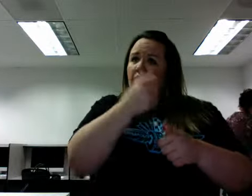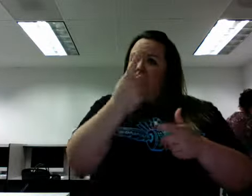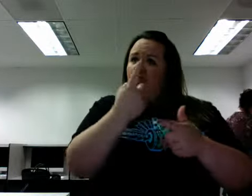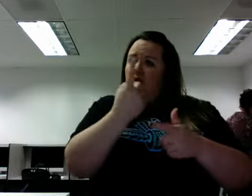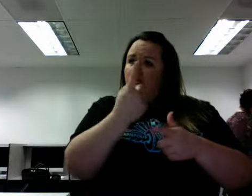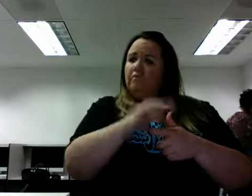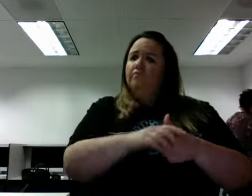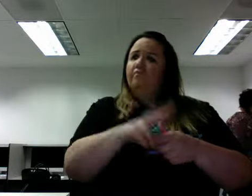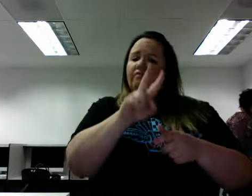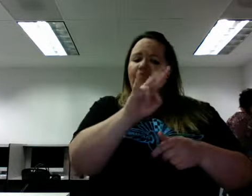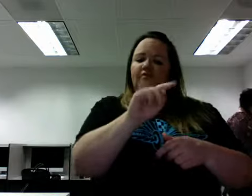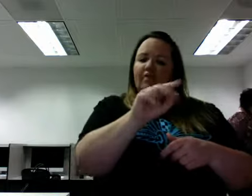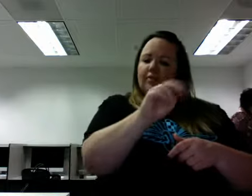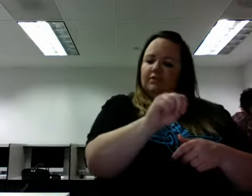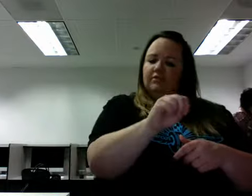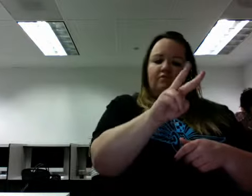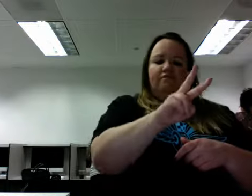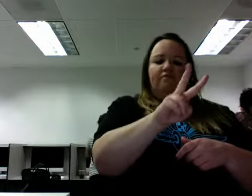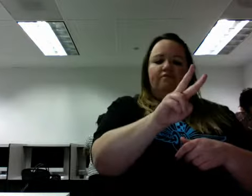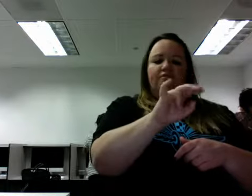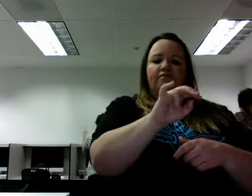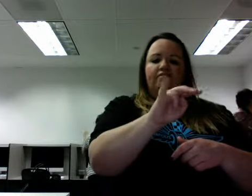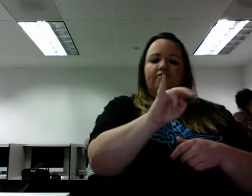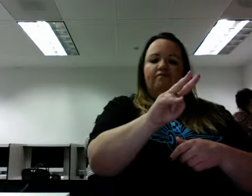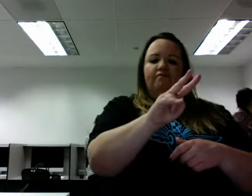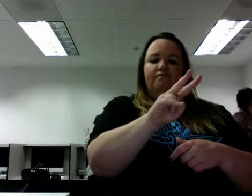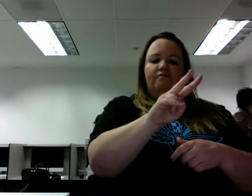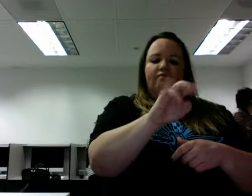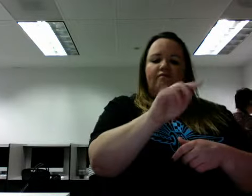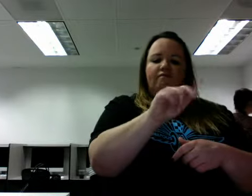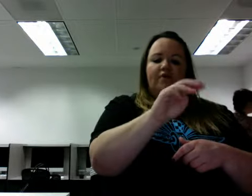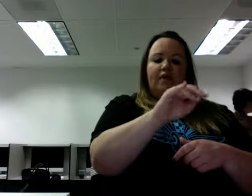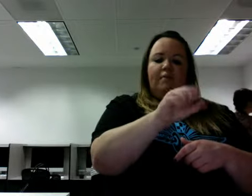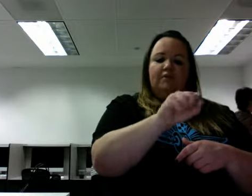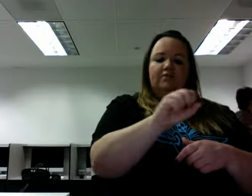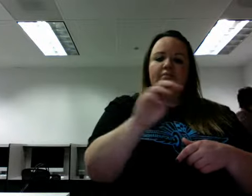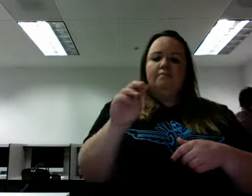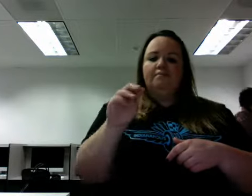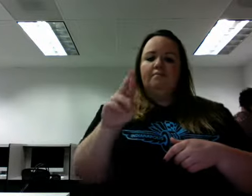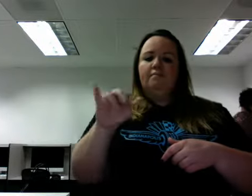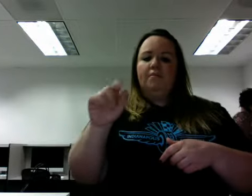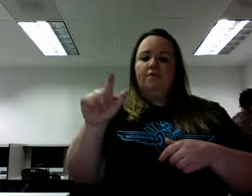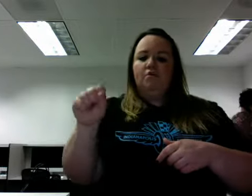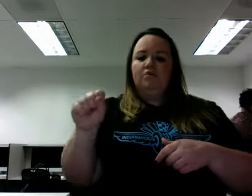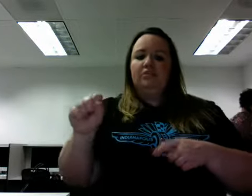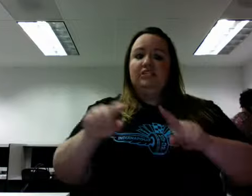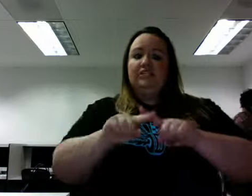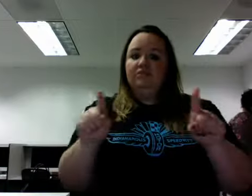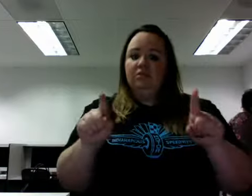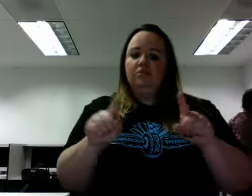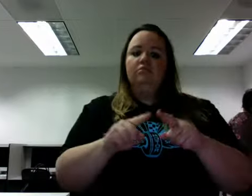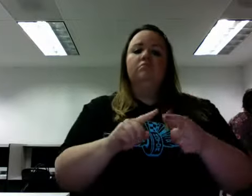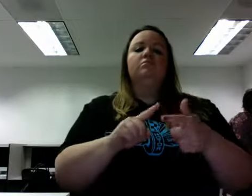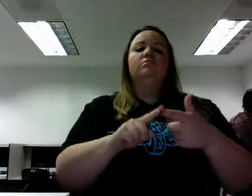Vitamins and minerals are 2 different things. We have a group that's going to tell us all about that in a couple of weeks. Okay, we mentioned calcium, silica, and we also mentioned